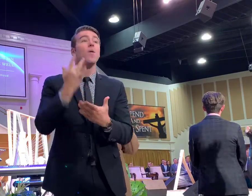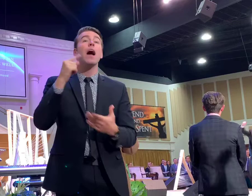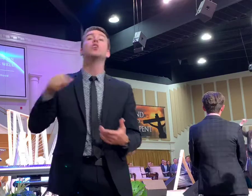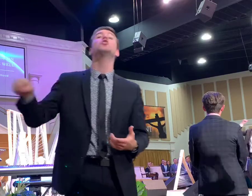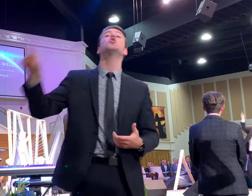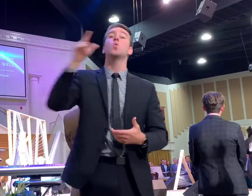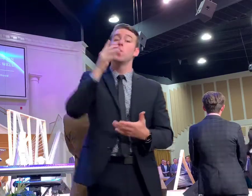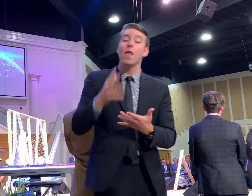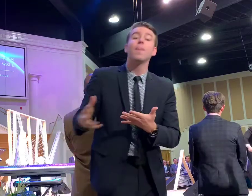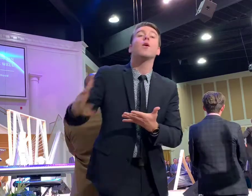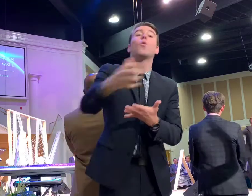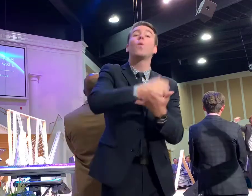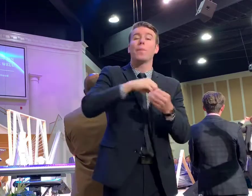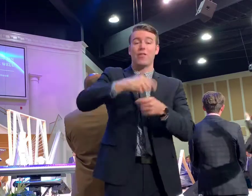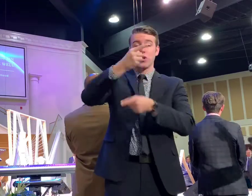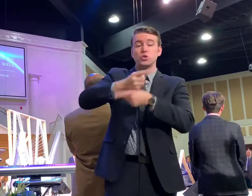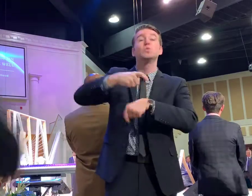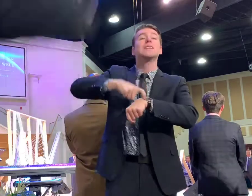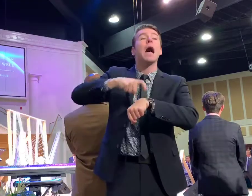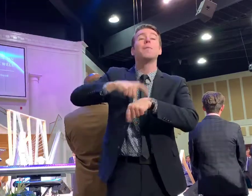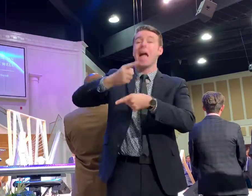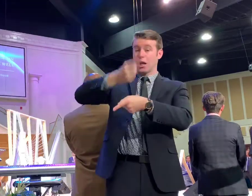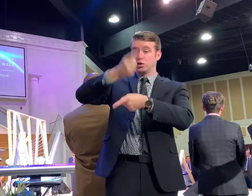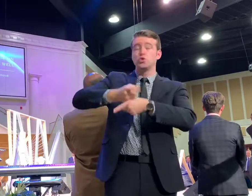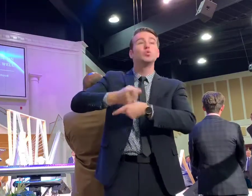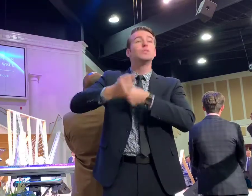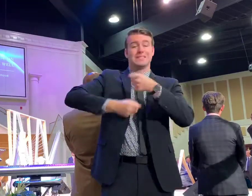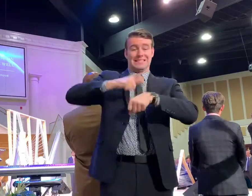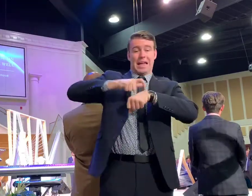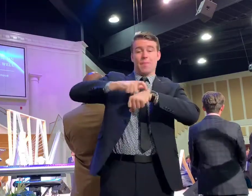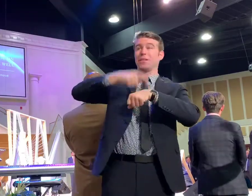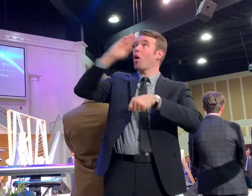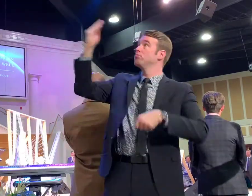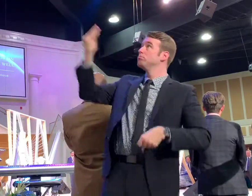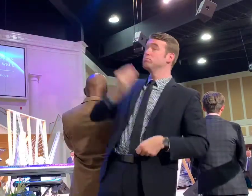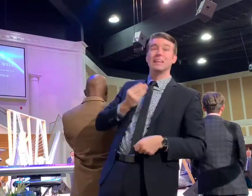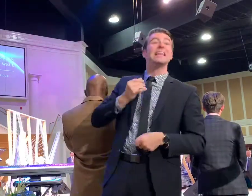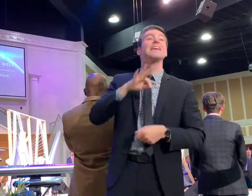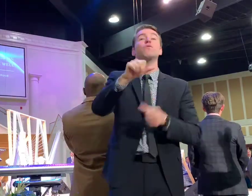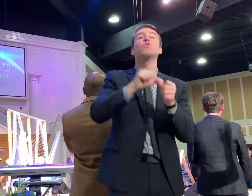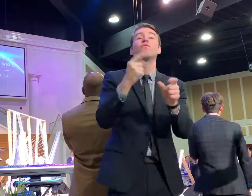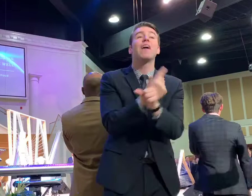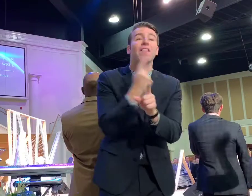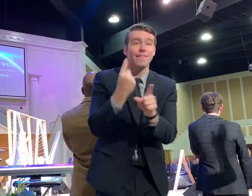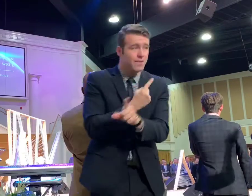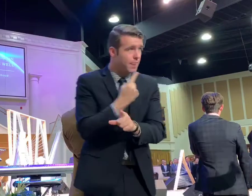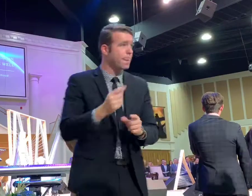you'll reap in due time and due season if you're